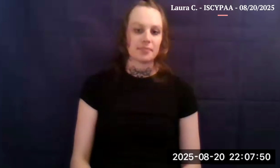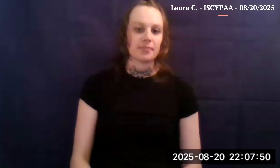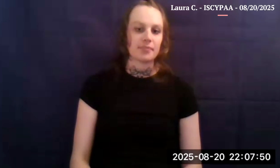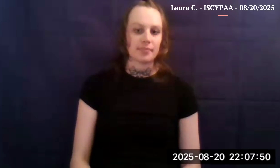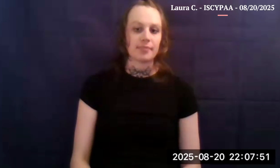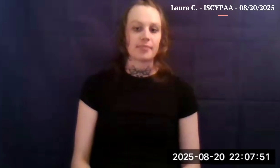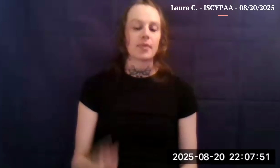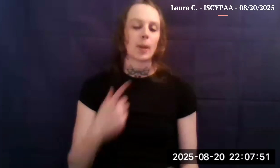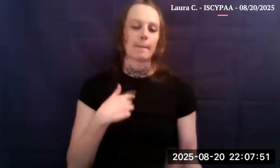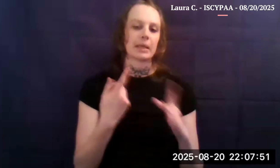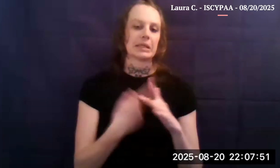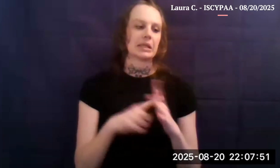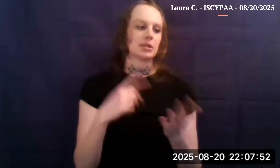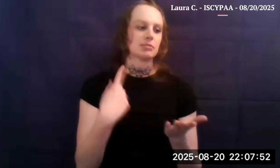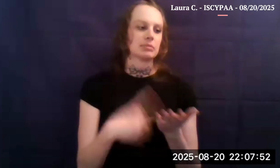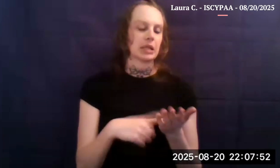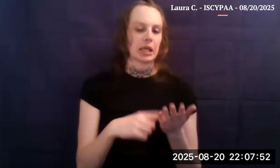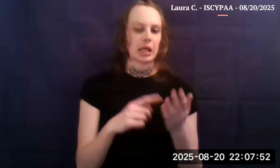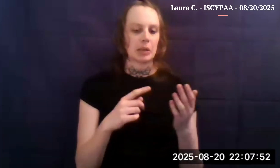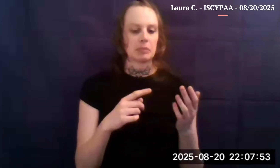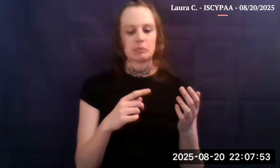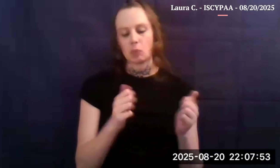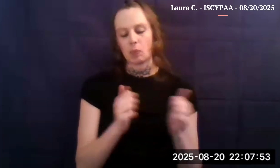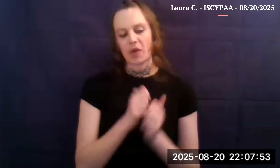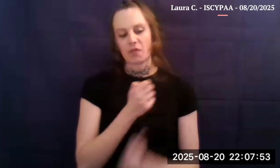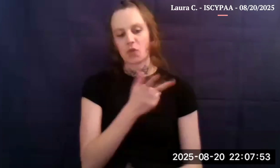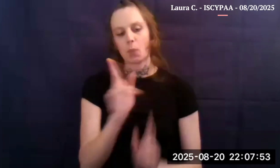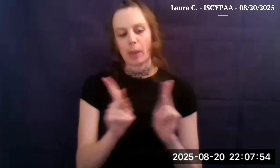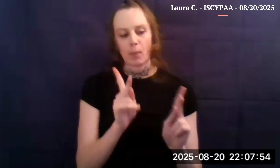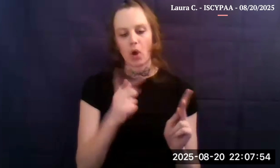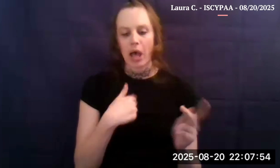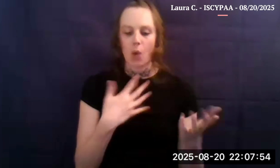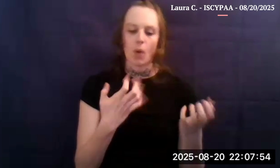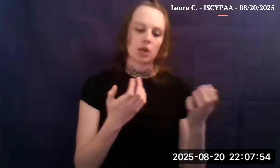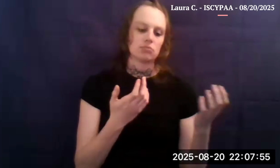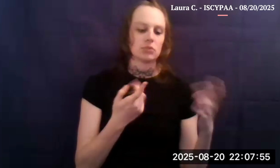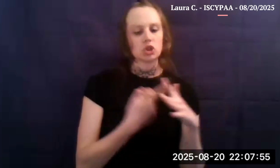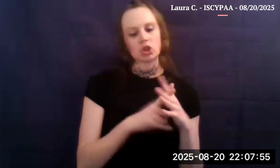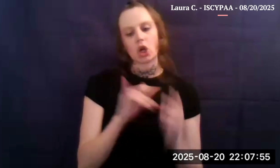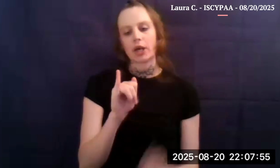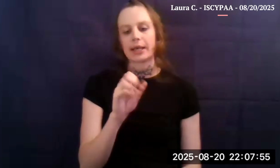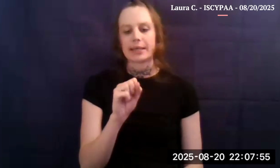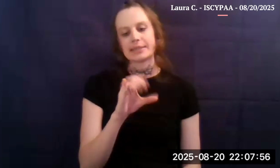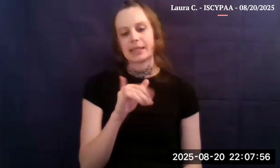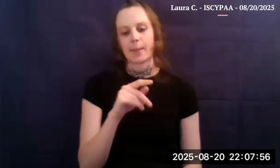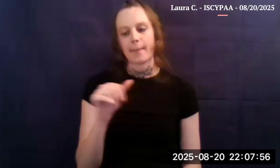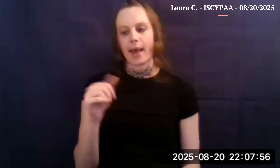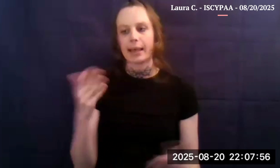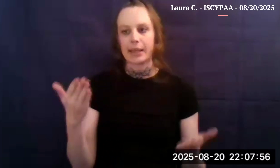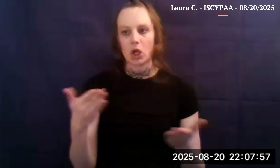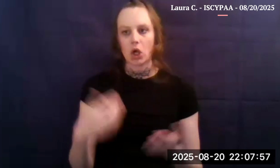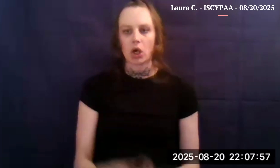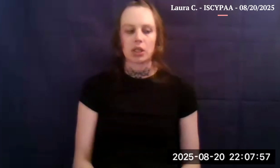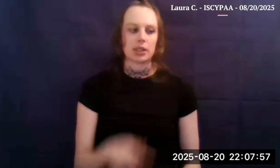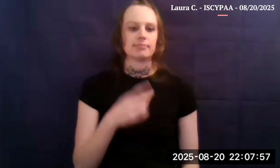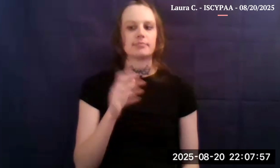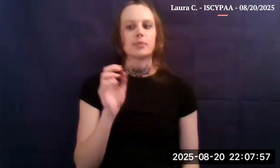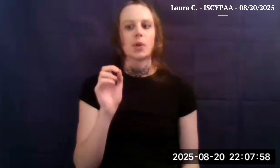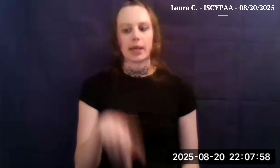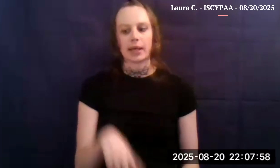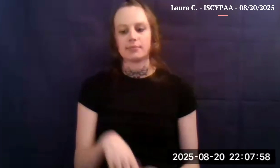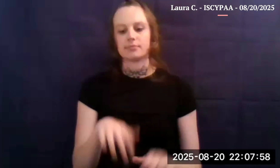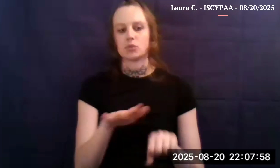start talking and I'm talking with a couple people and I'm like, well, I want to bring ISCYPAA to the area. And they're like, okay, slow down.